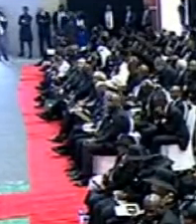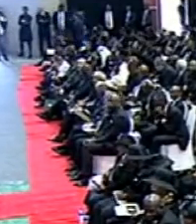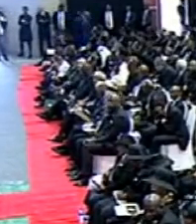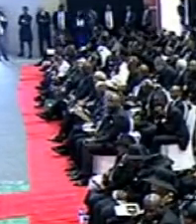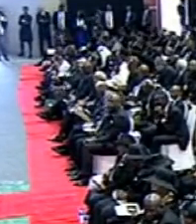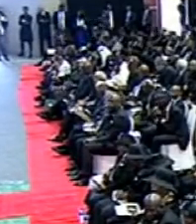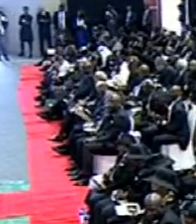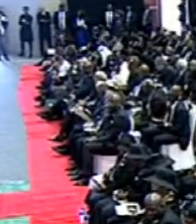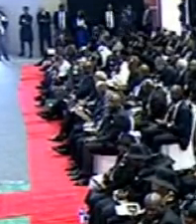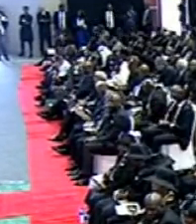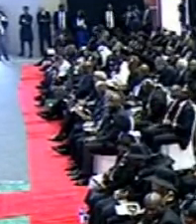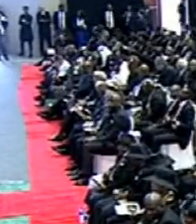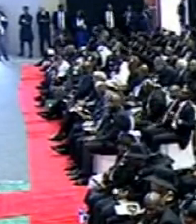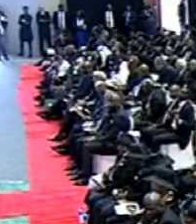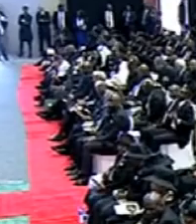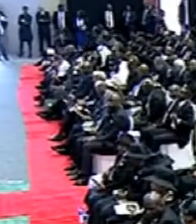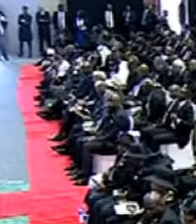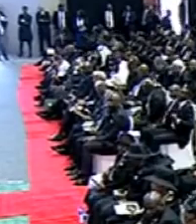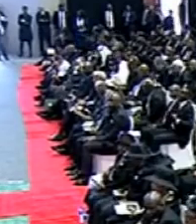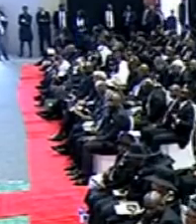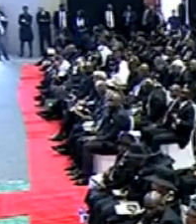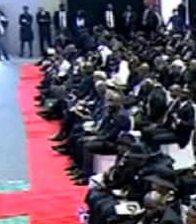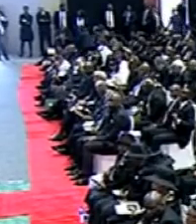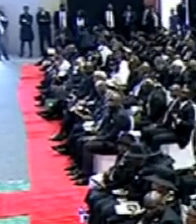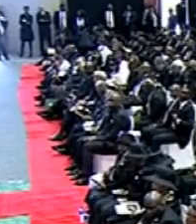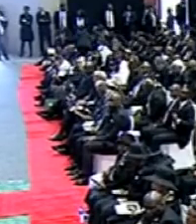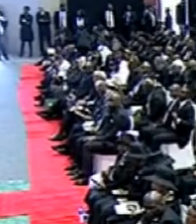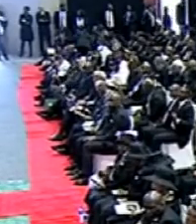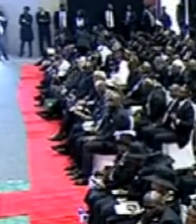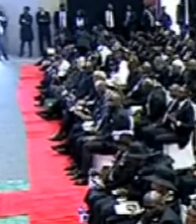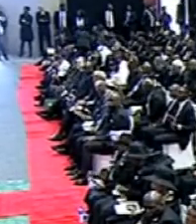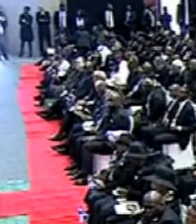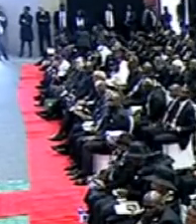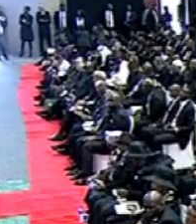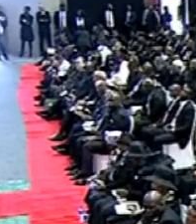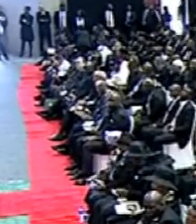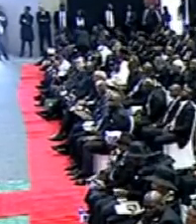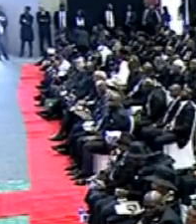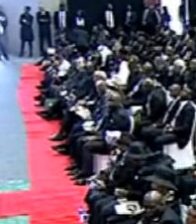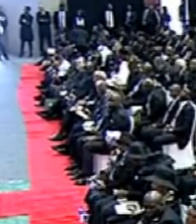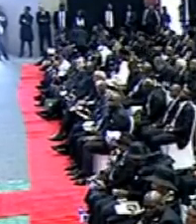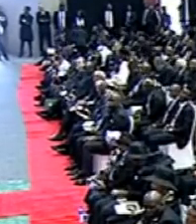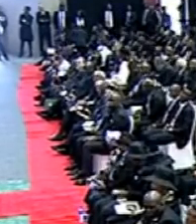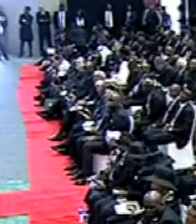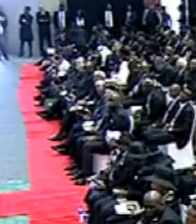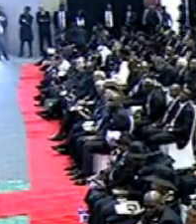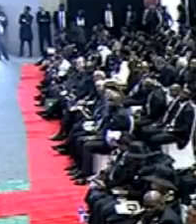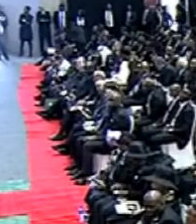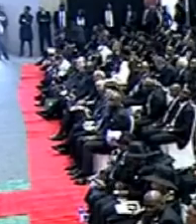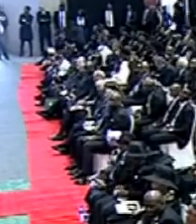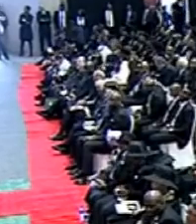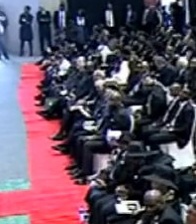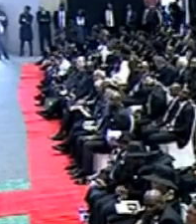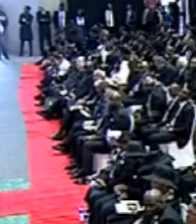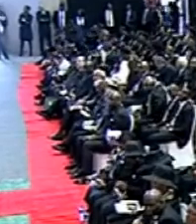Dr. Maponya's interests do not only lie in the urban areas. Dr. Maponya,